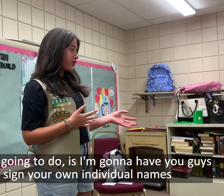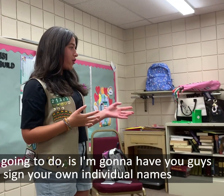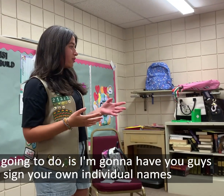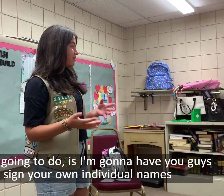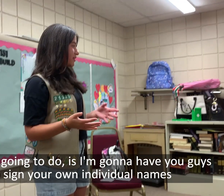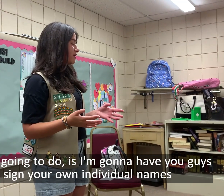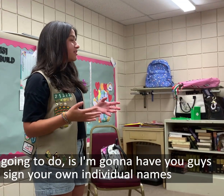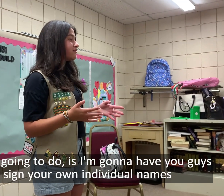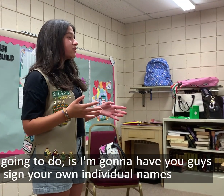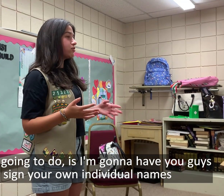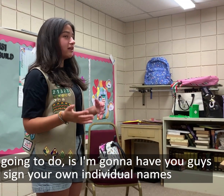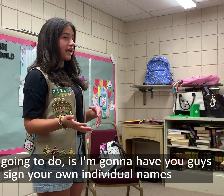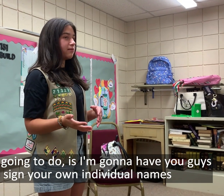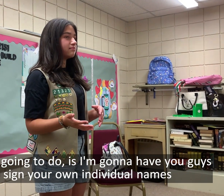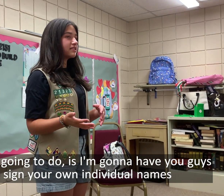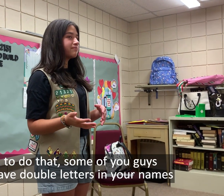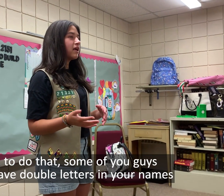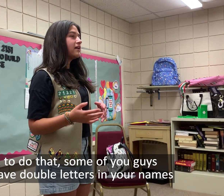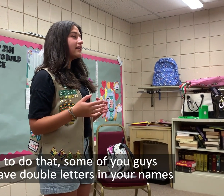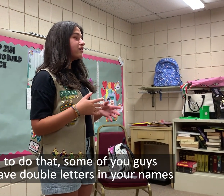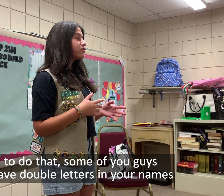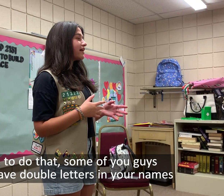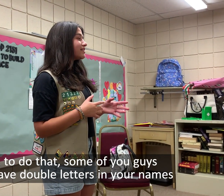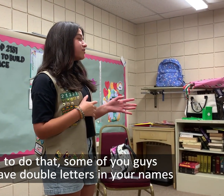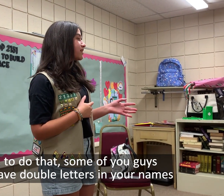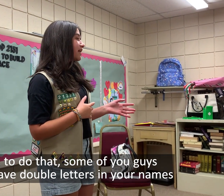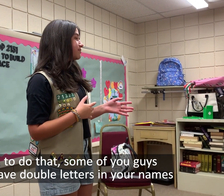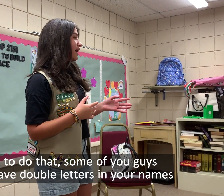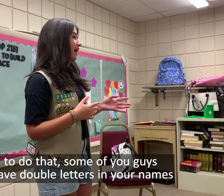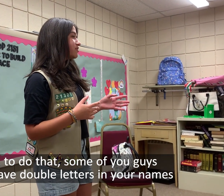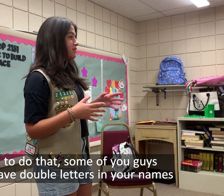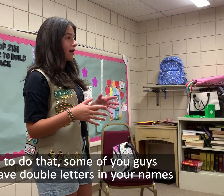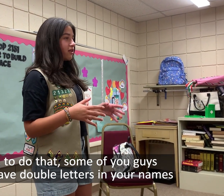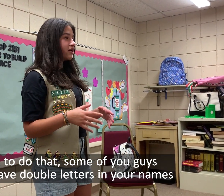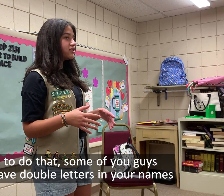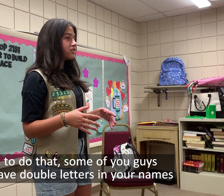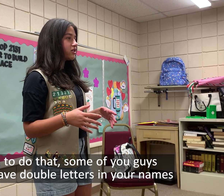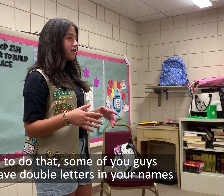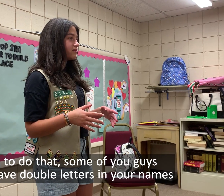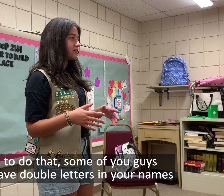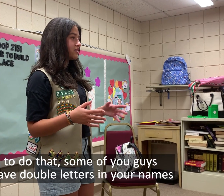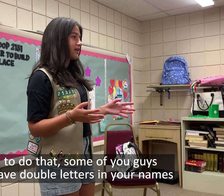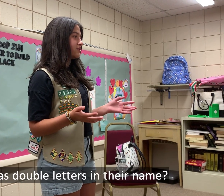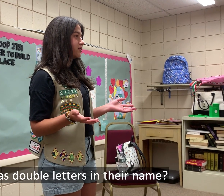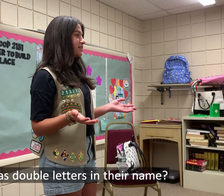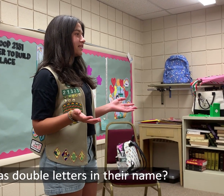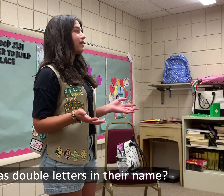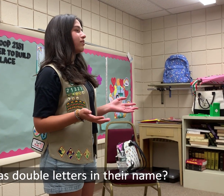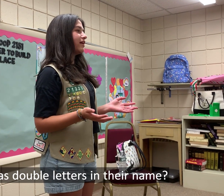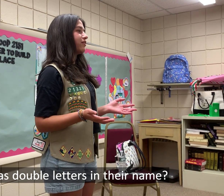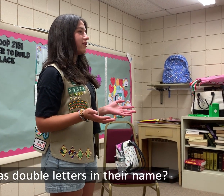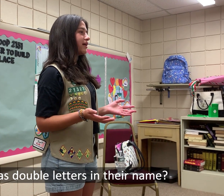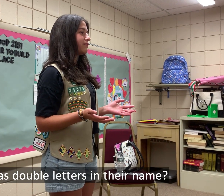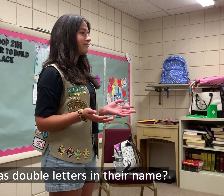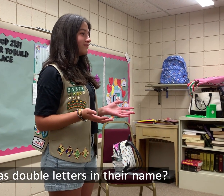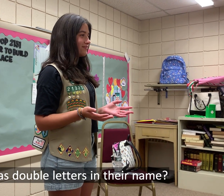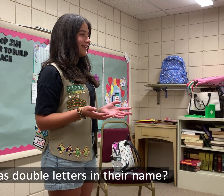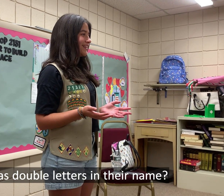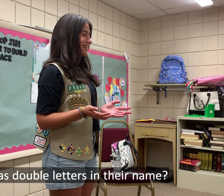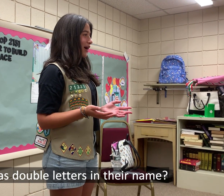own individual names. Now to do that, some of you guys might have some double letters in your names. You guys, who has like a double letter in their name? Oh, a